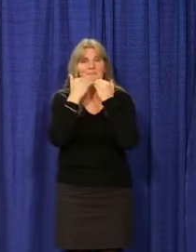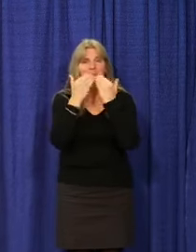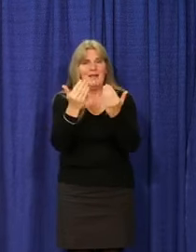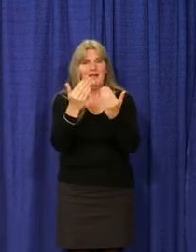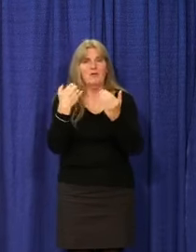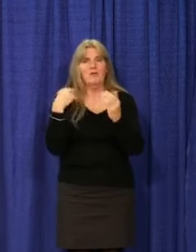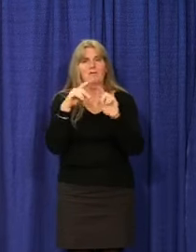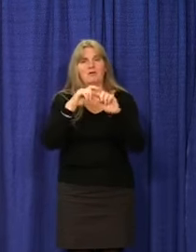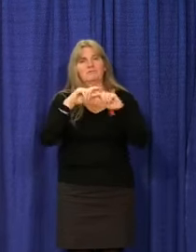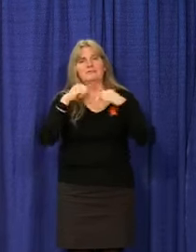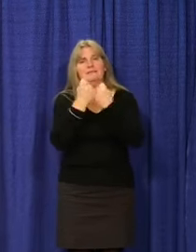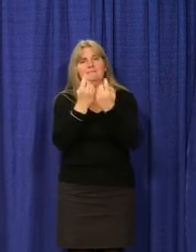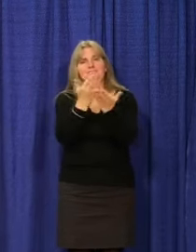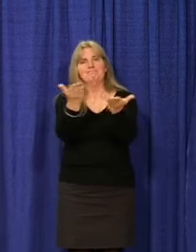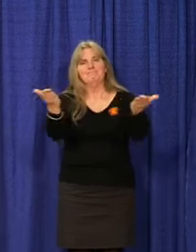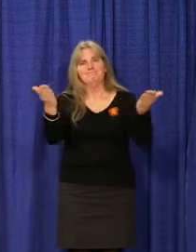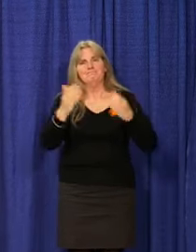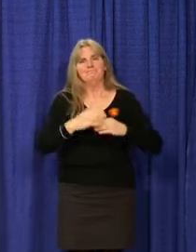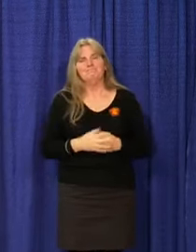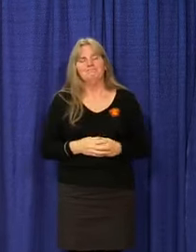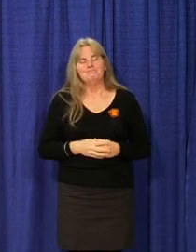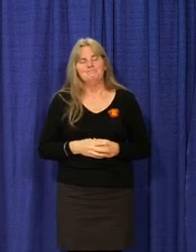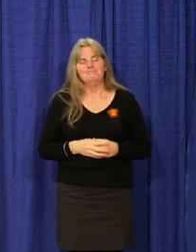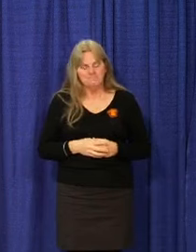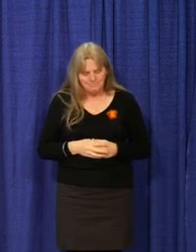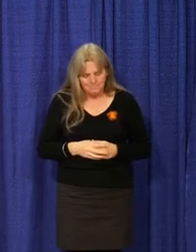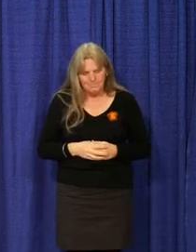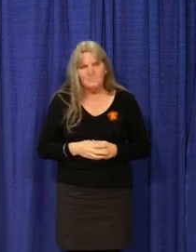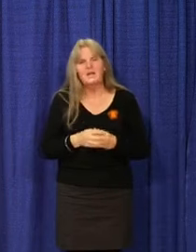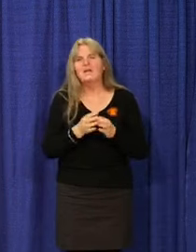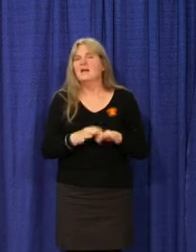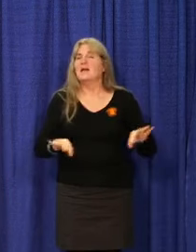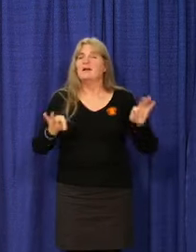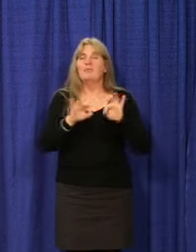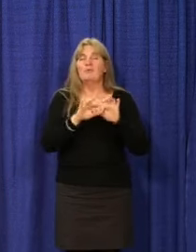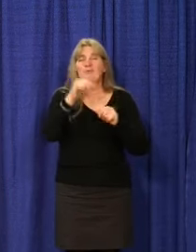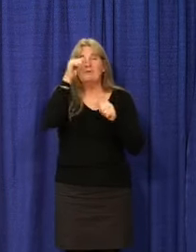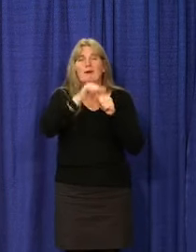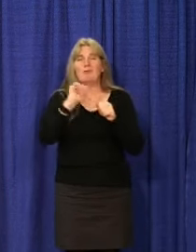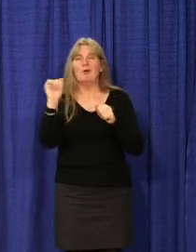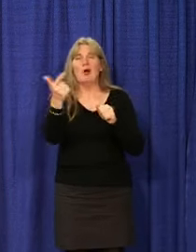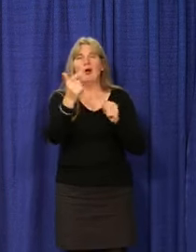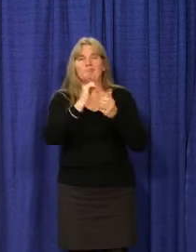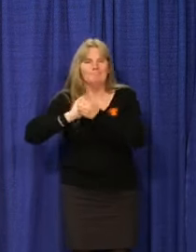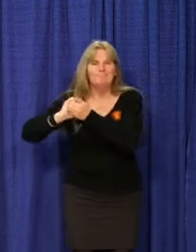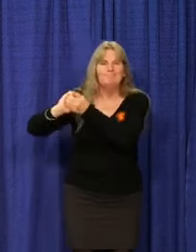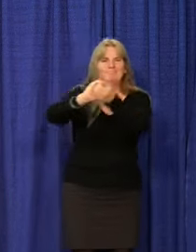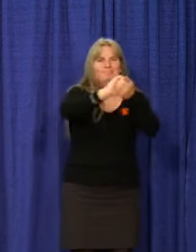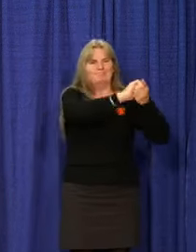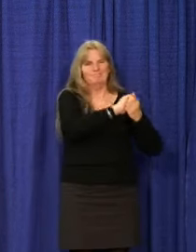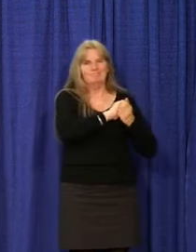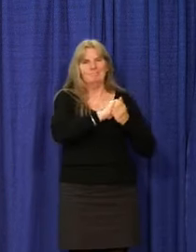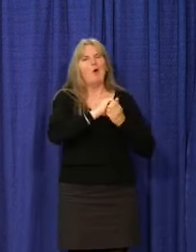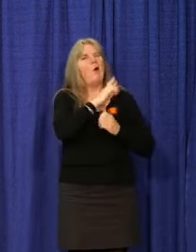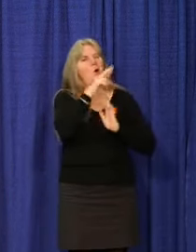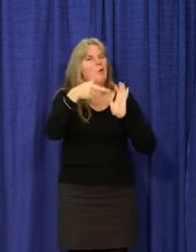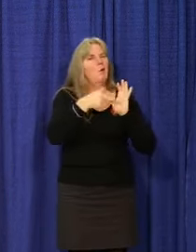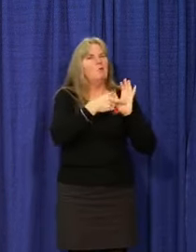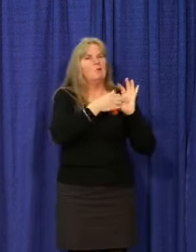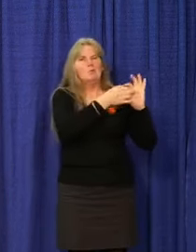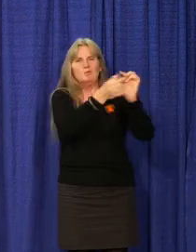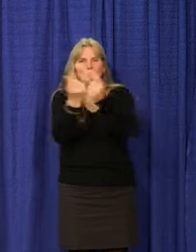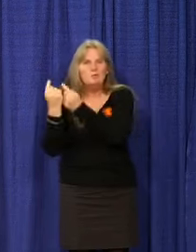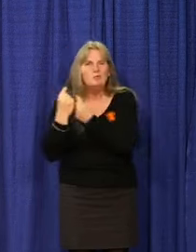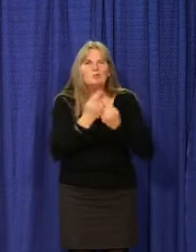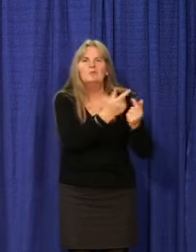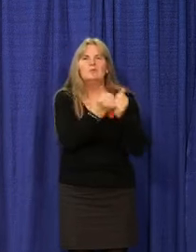you. We have to remember we are all in this together, and we all have a role to play in keeping our territory safe